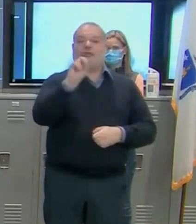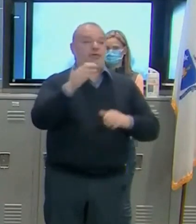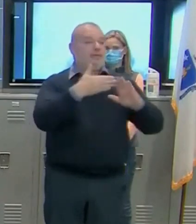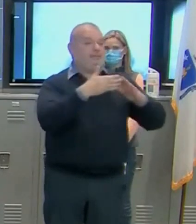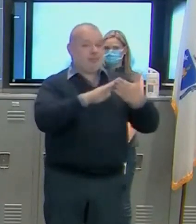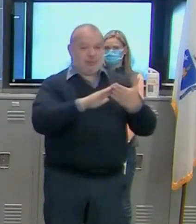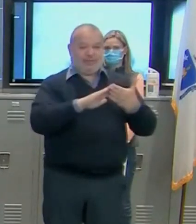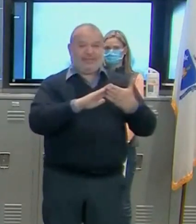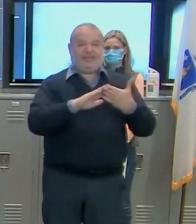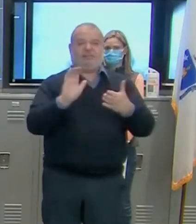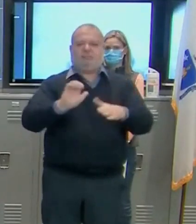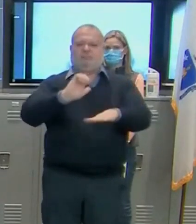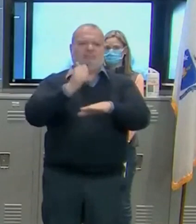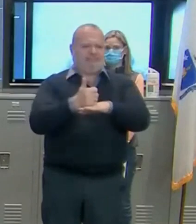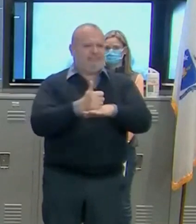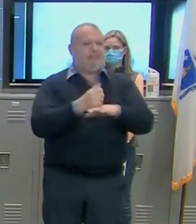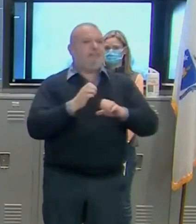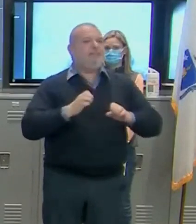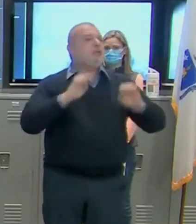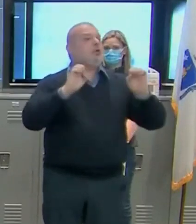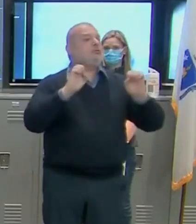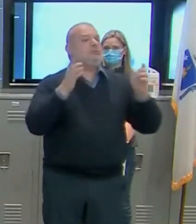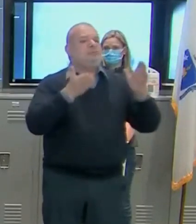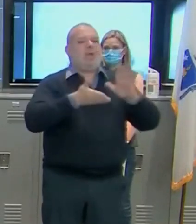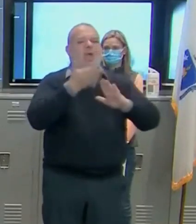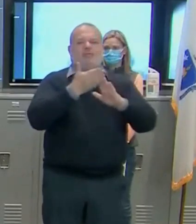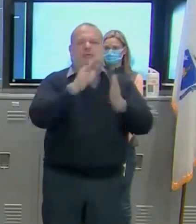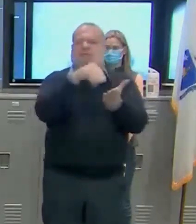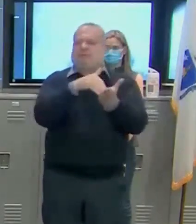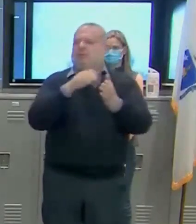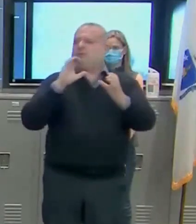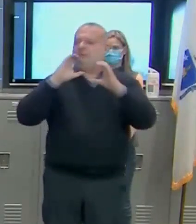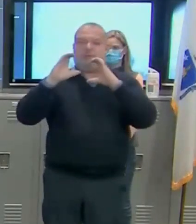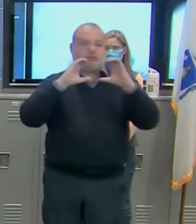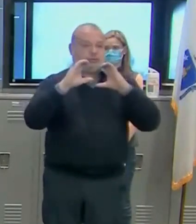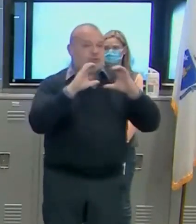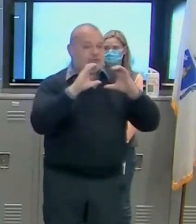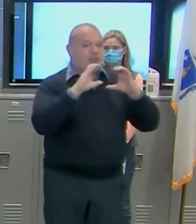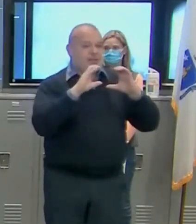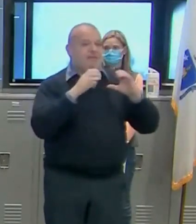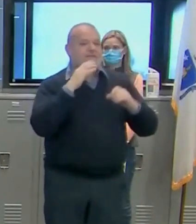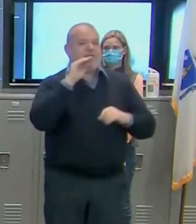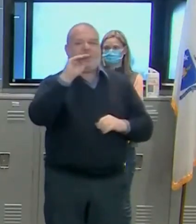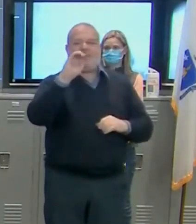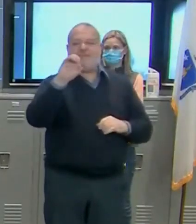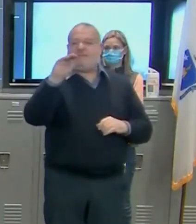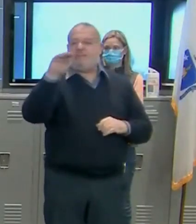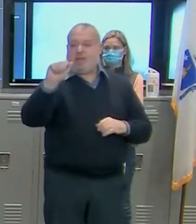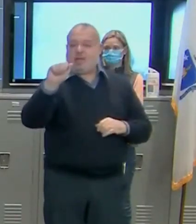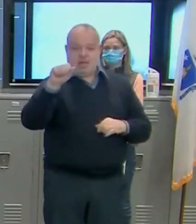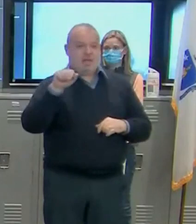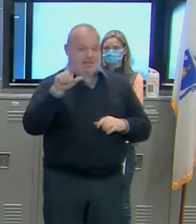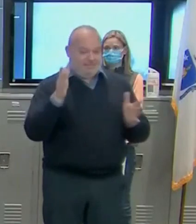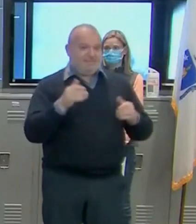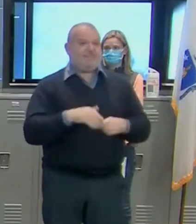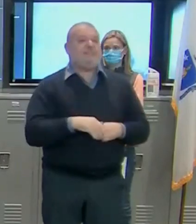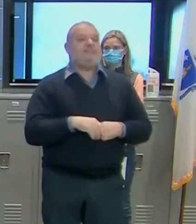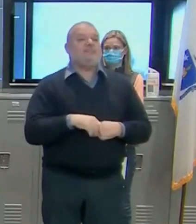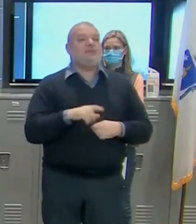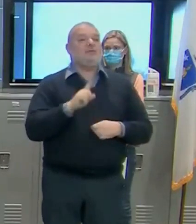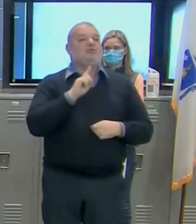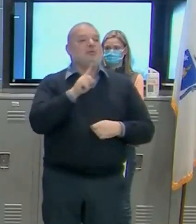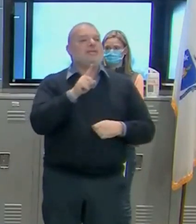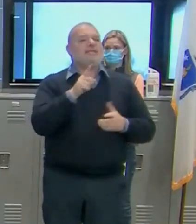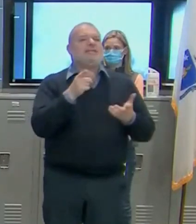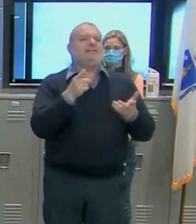with MEMA. 10 local and regional shelters and 5 warming centers have opened in eastern and southeastern areas of the state.